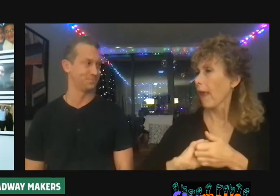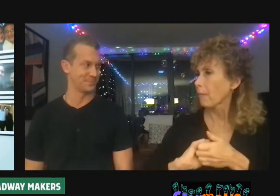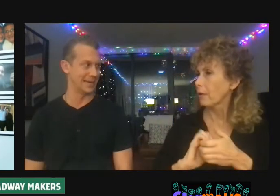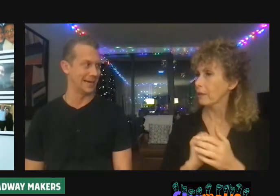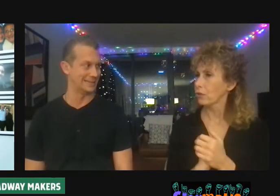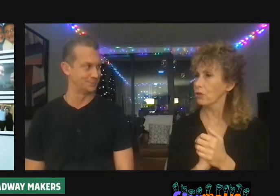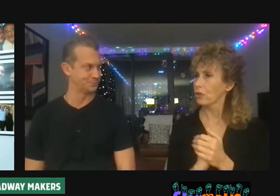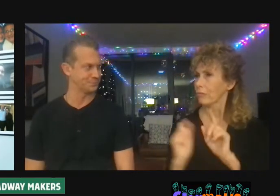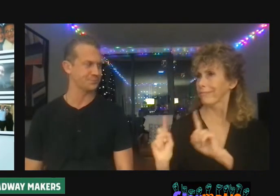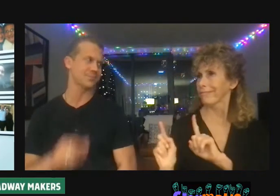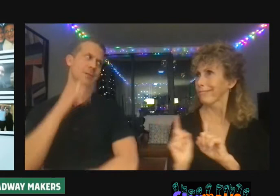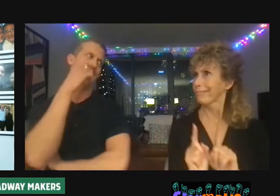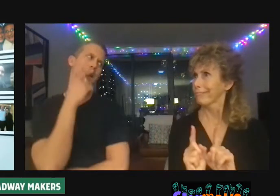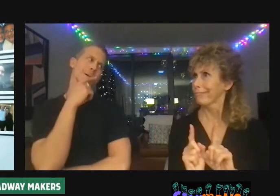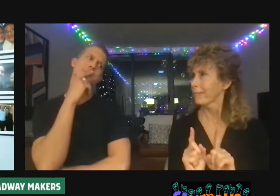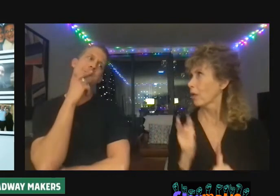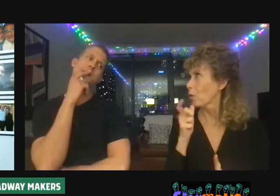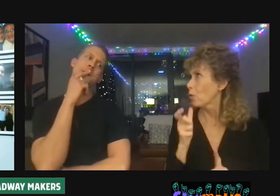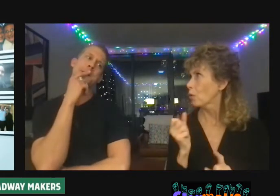Gotcha. Yeah.